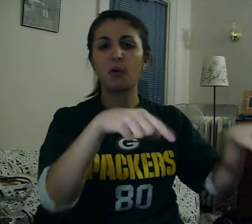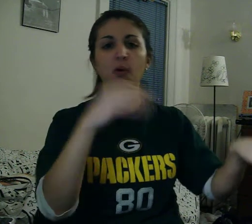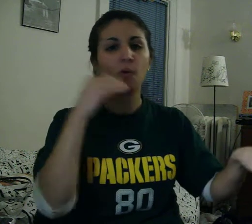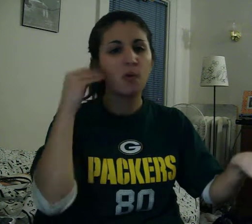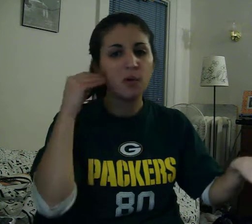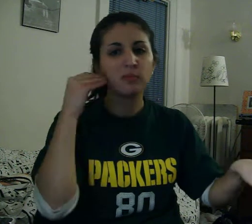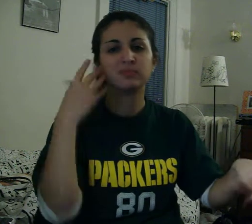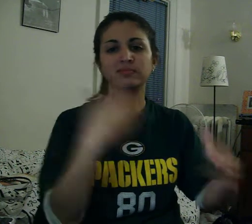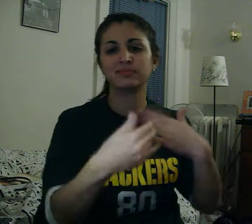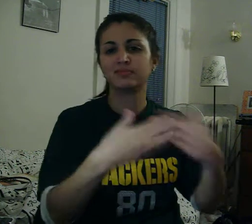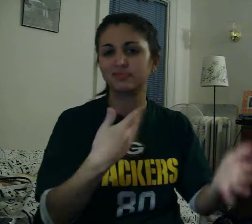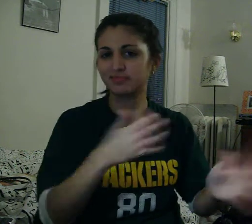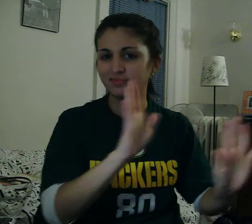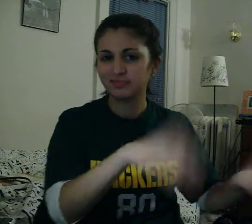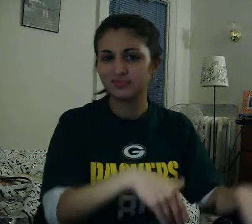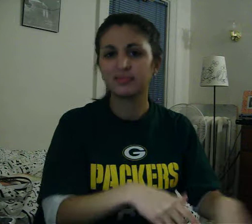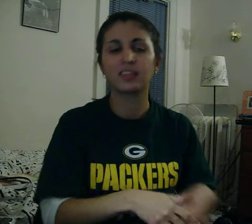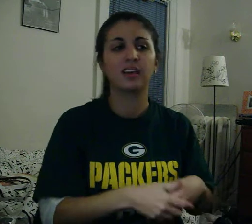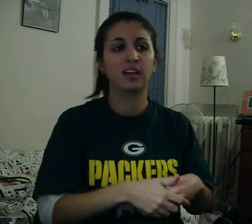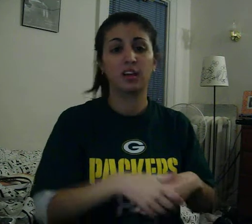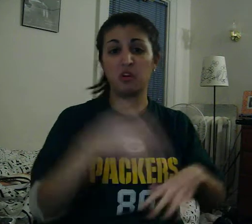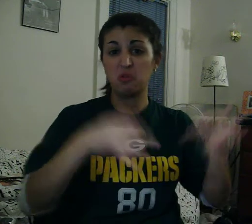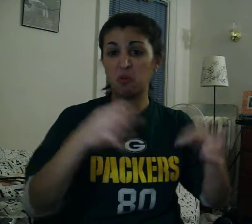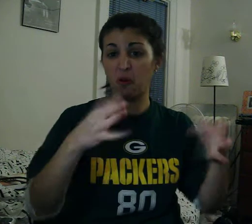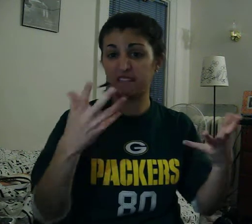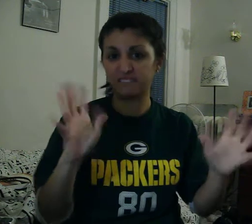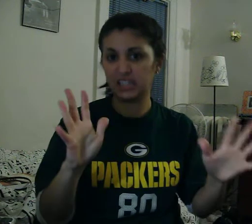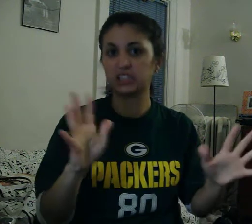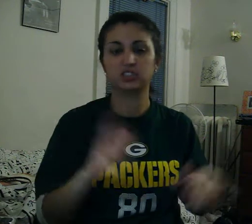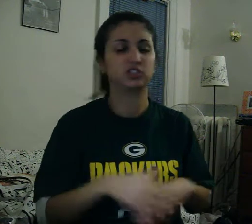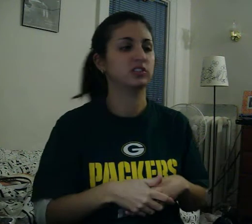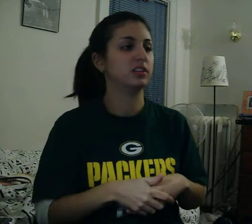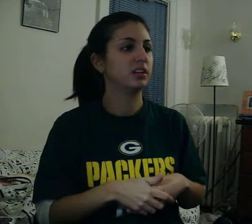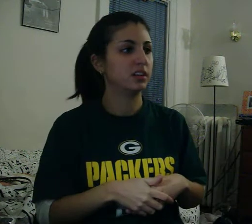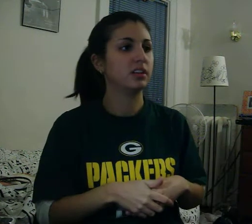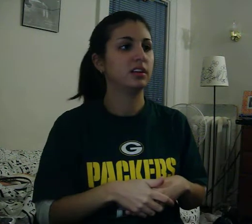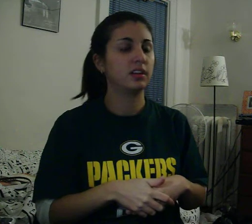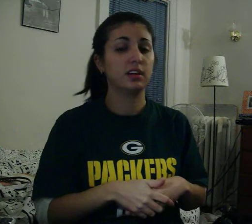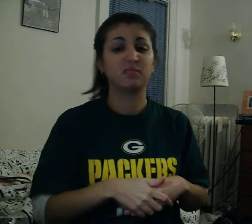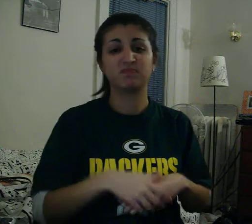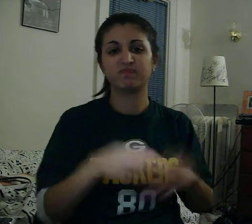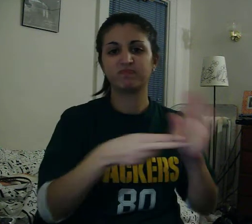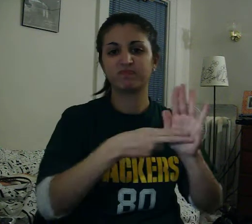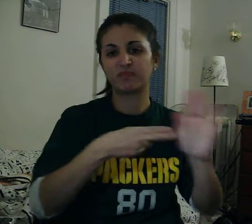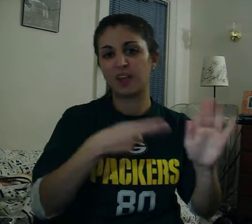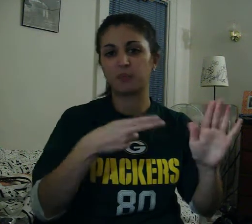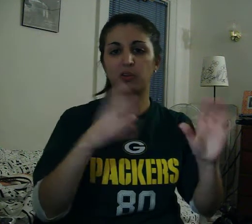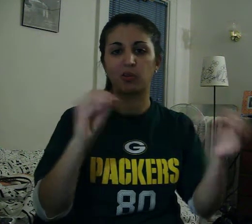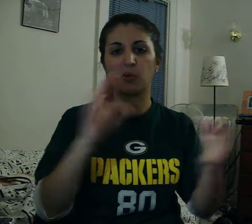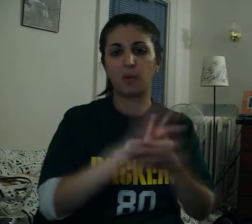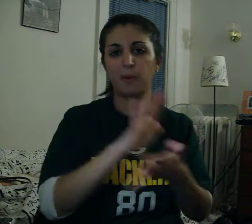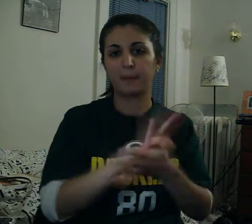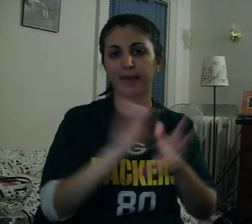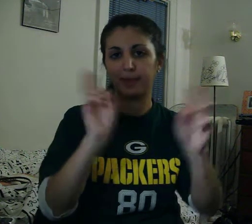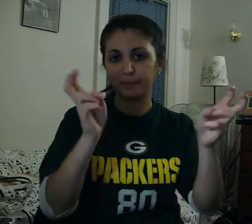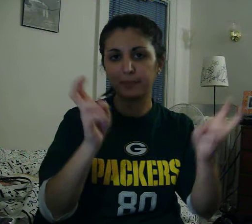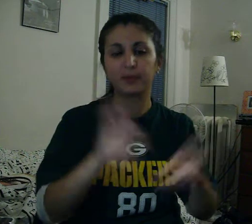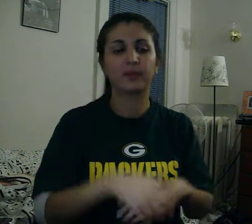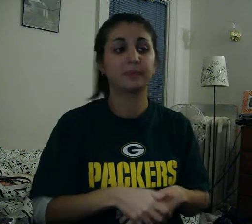the prosecutor feels that the individual has committed an offense, he will hold the case for